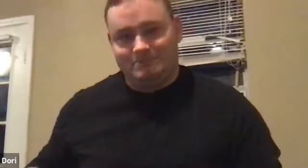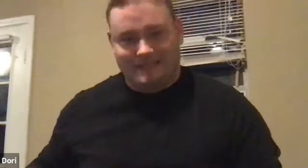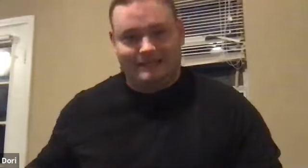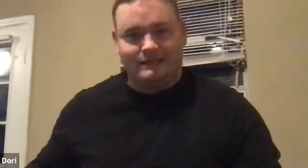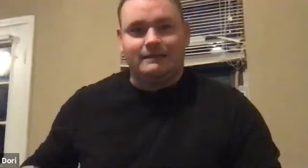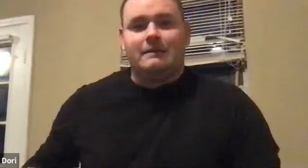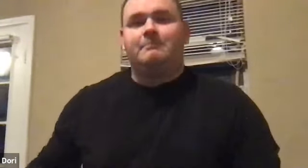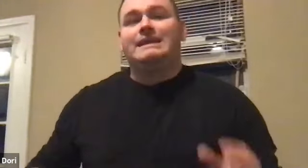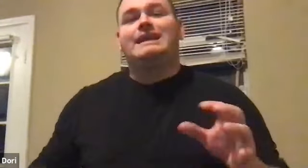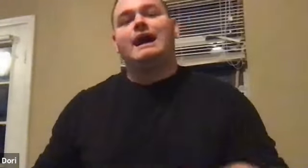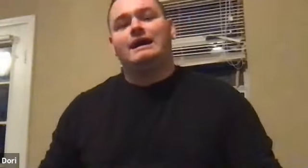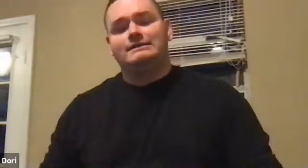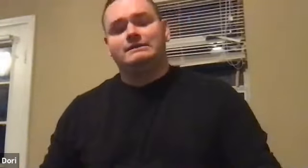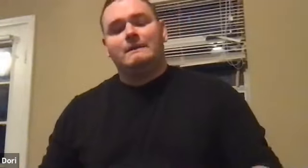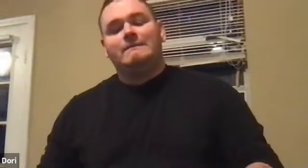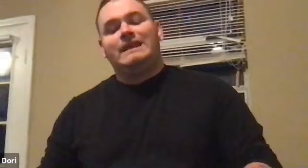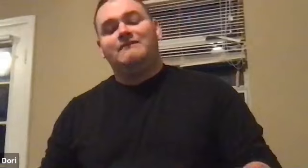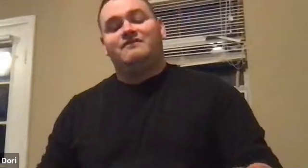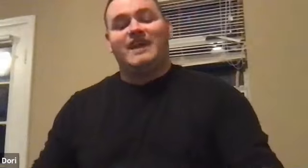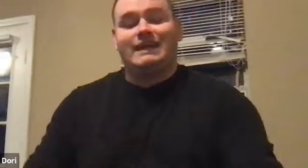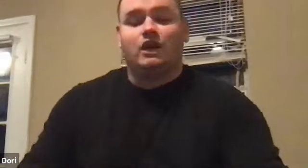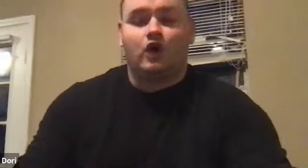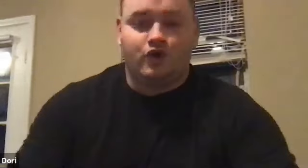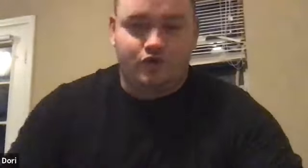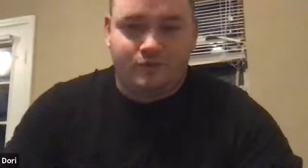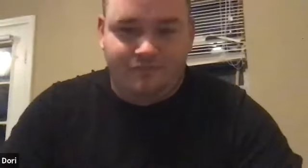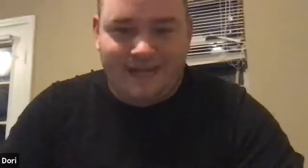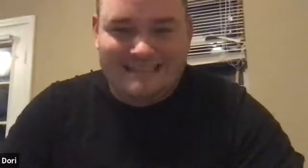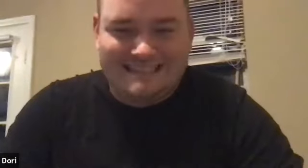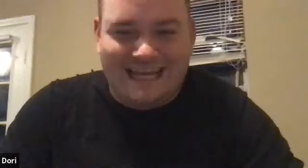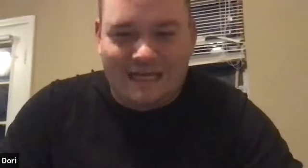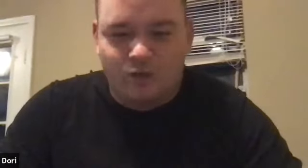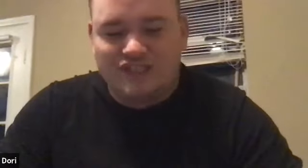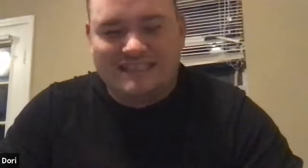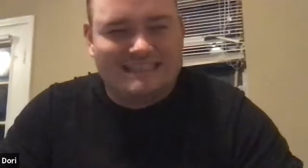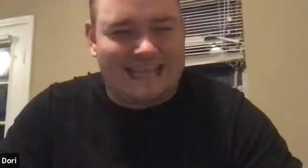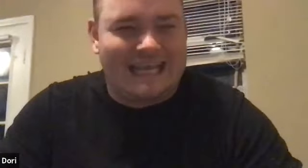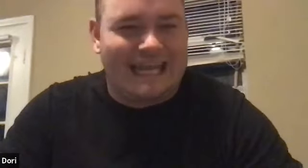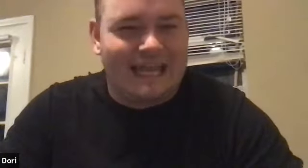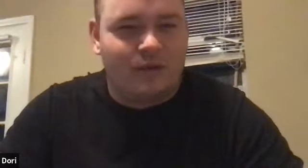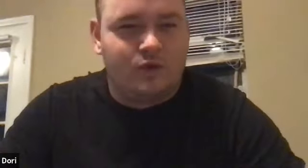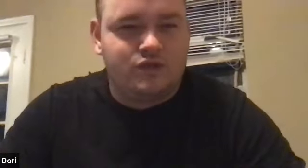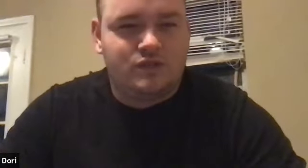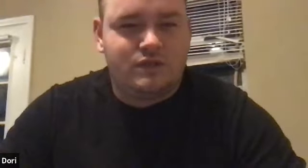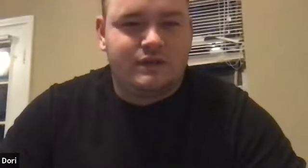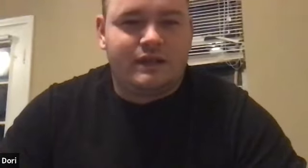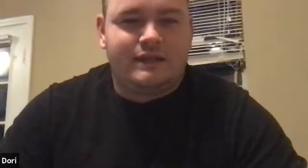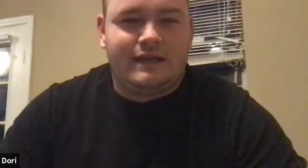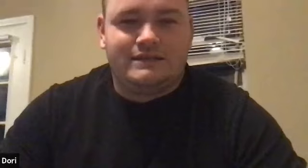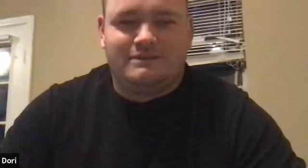speak, because they learn that sign language is a second language is